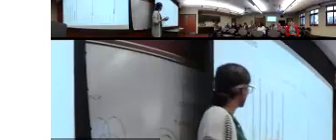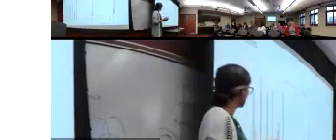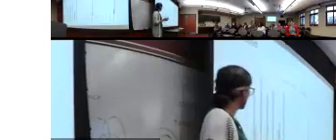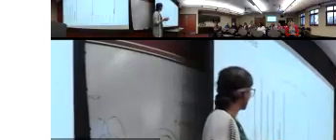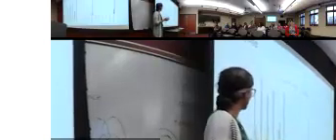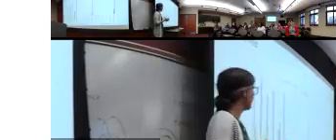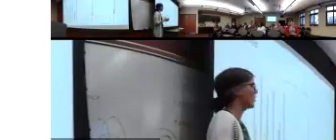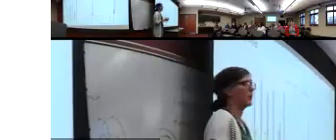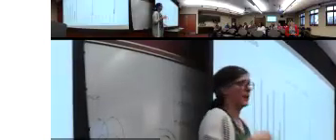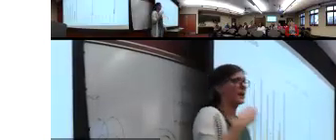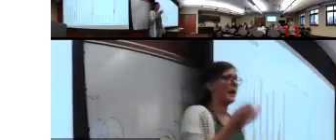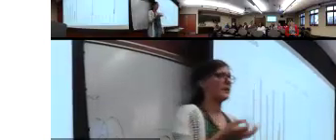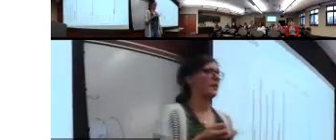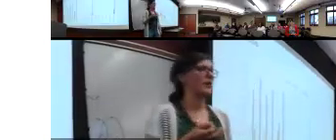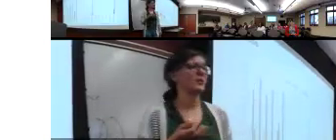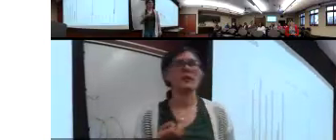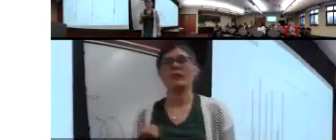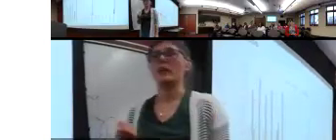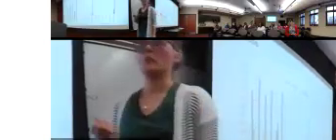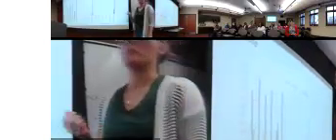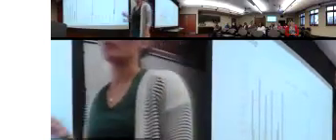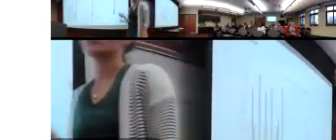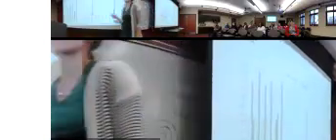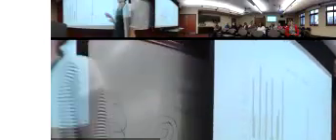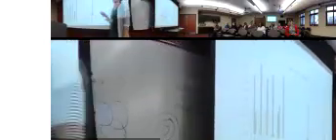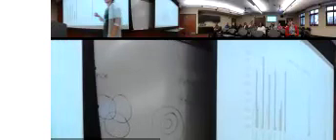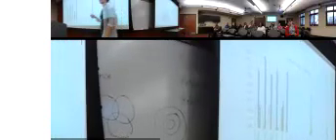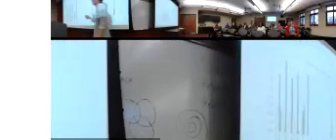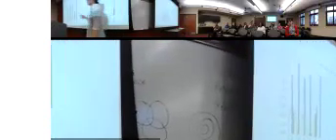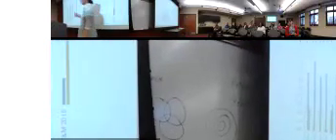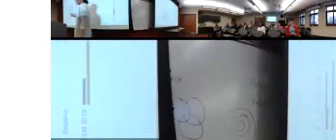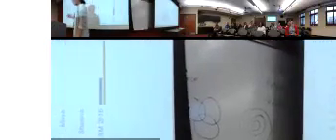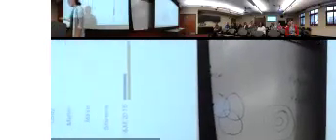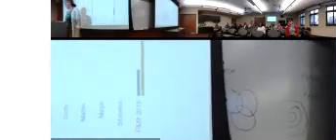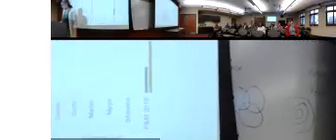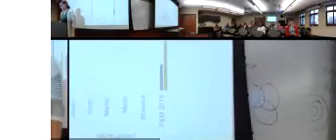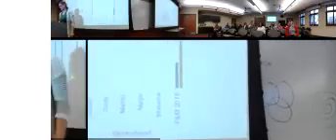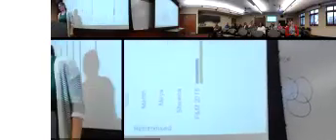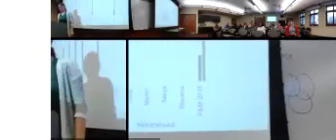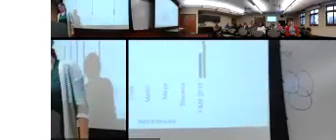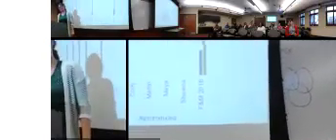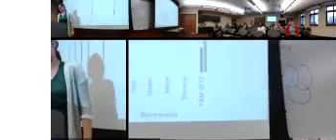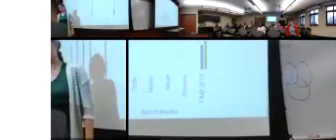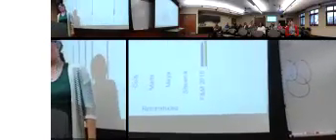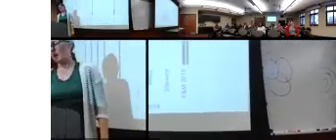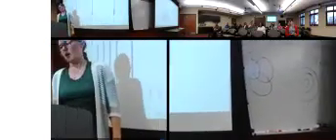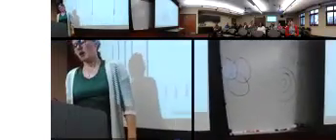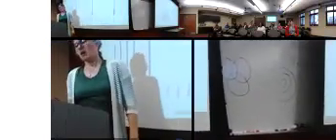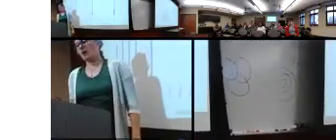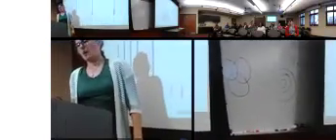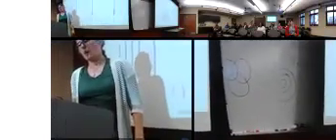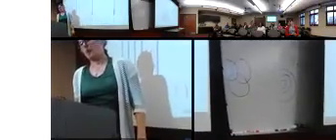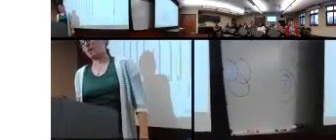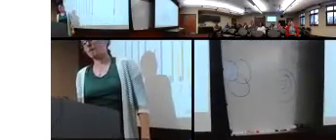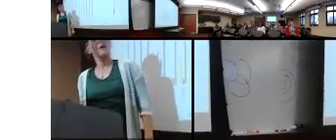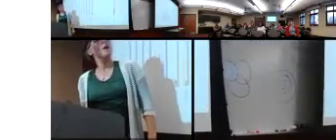Martin uses not zero and afro, but again, classifiers at a fairly high proportion that we don't expect to see for a reference introduction.